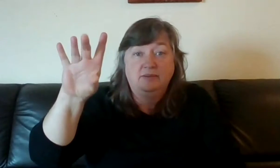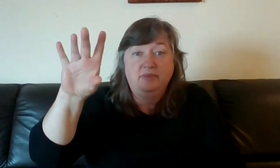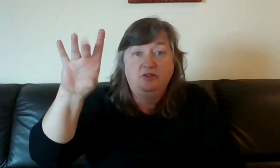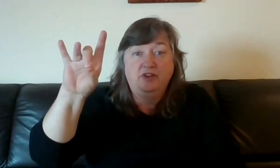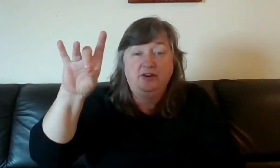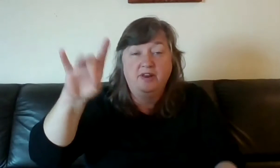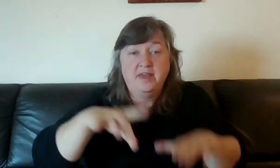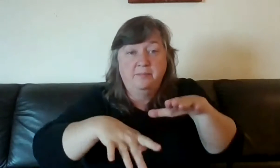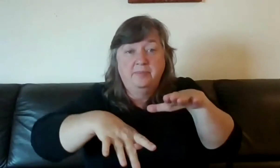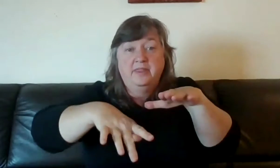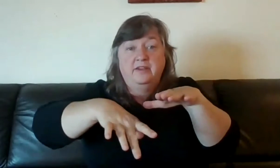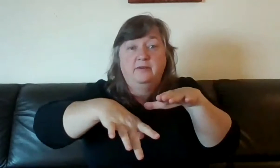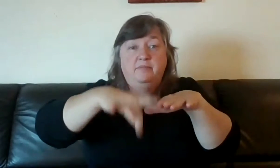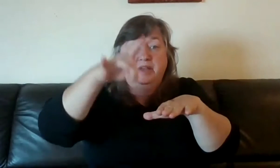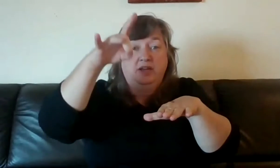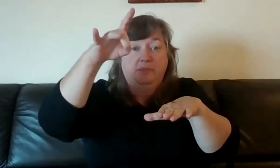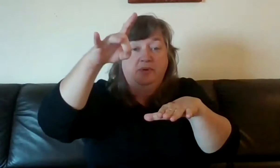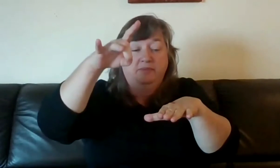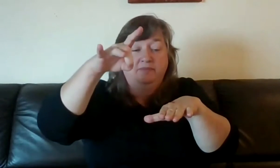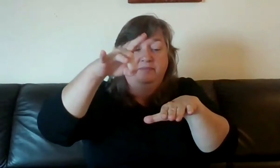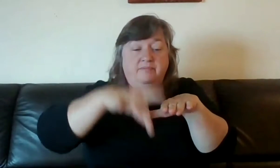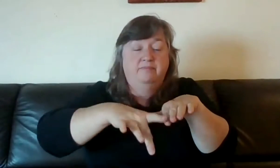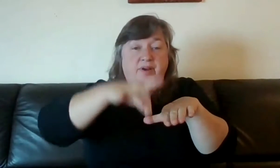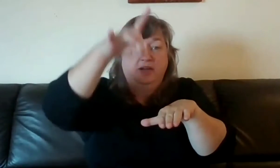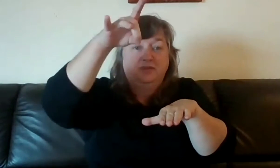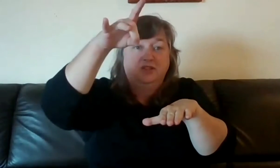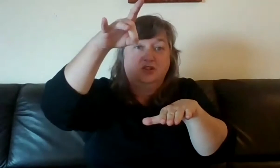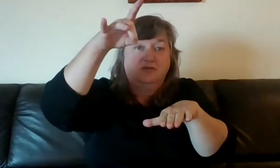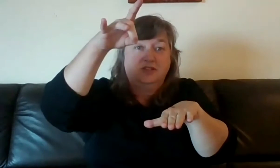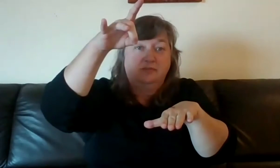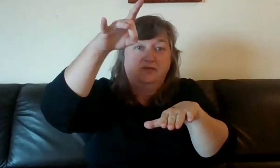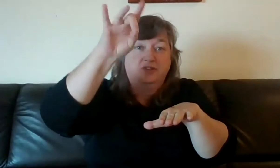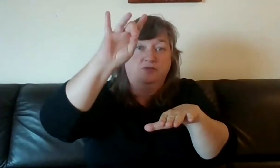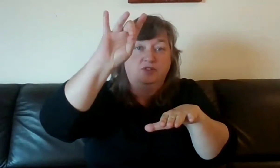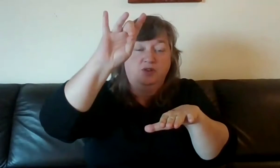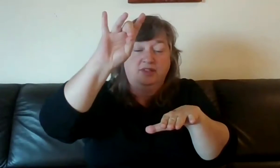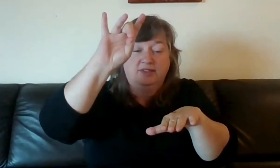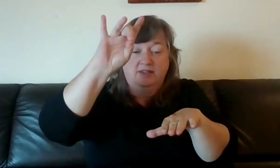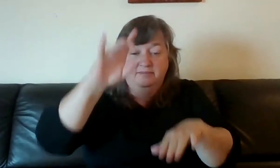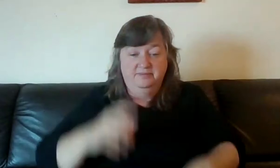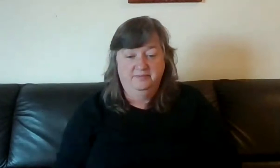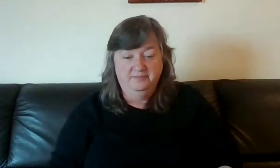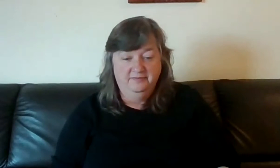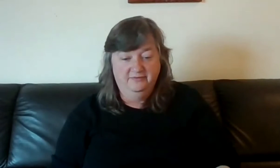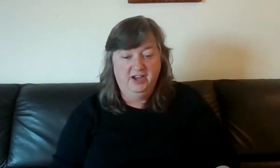Middle finger and thumb. Pick it up. Bring it up to the surface, above the surface so you can see it. Find.